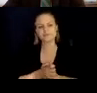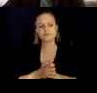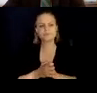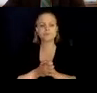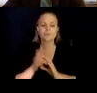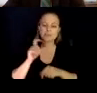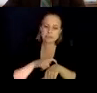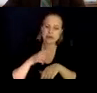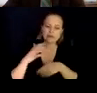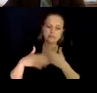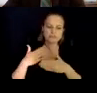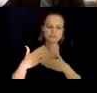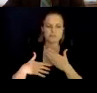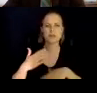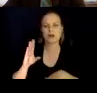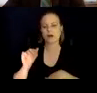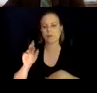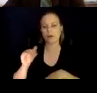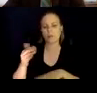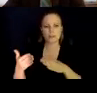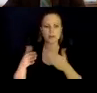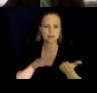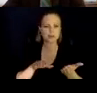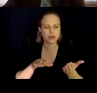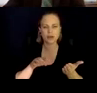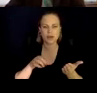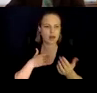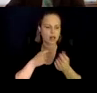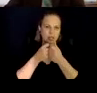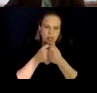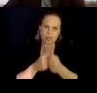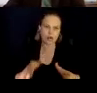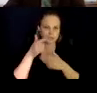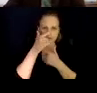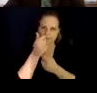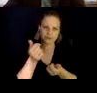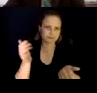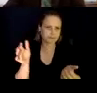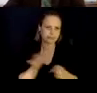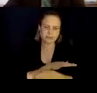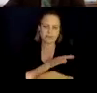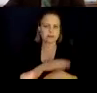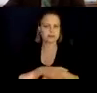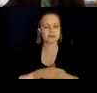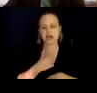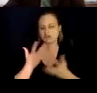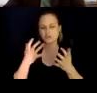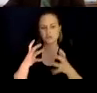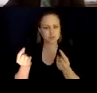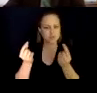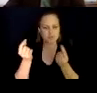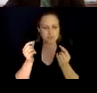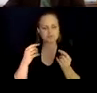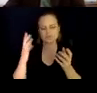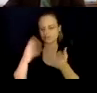went on and Barbara died, I lost all interest in it. I wasn't going to do anything and just let it go as a